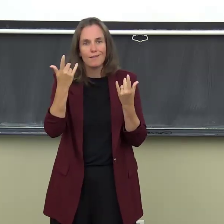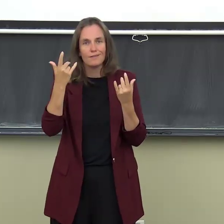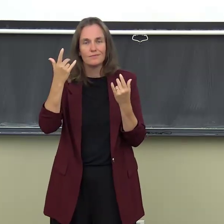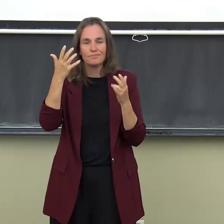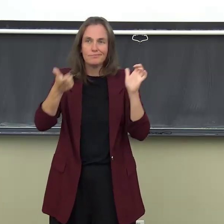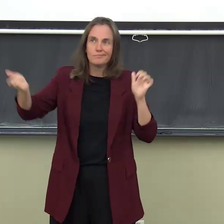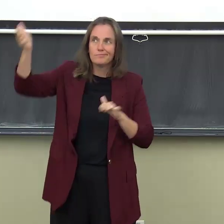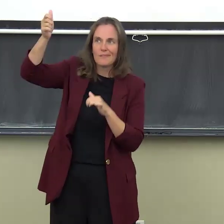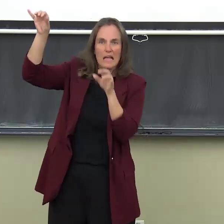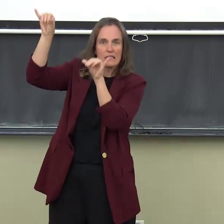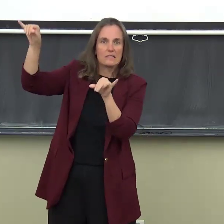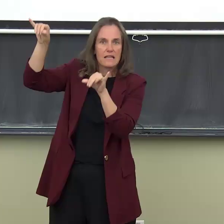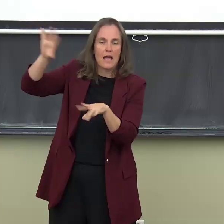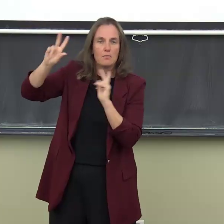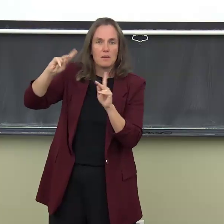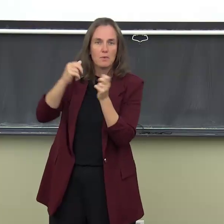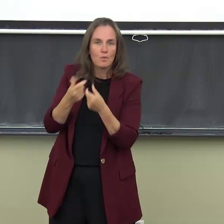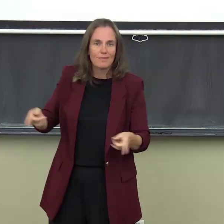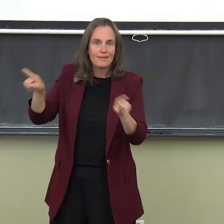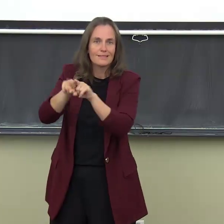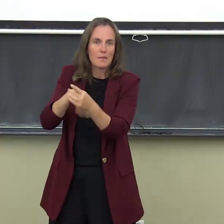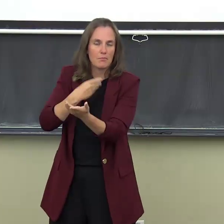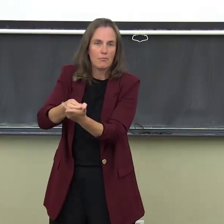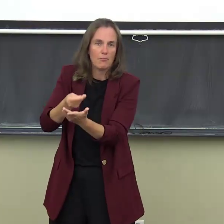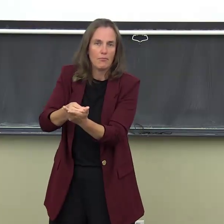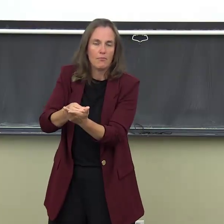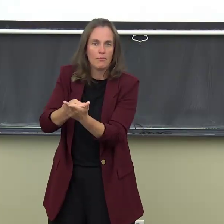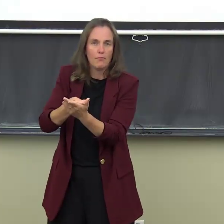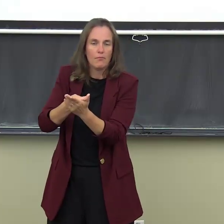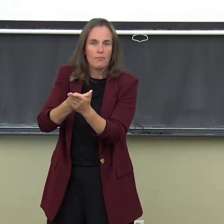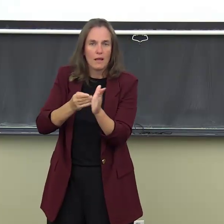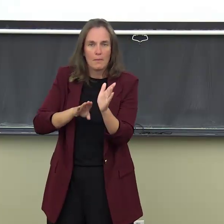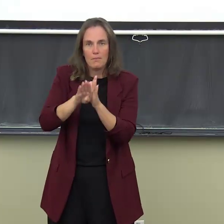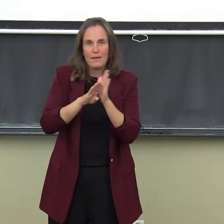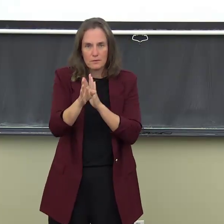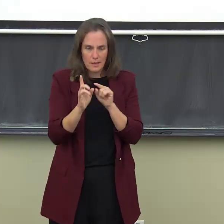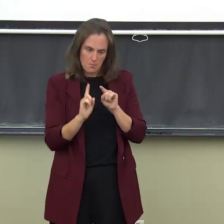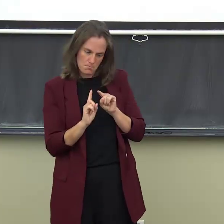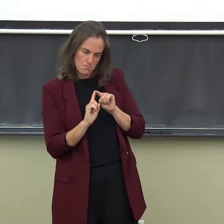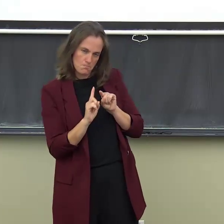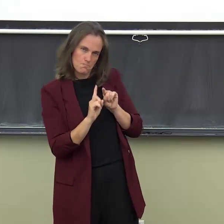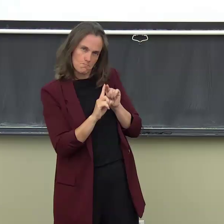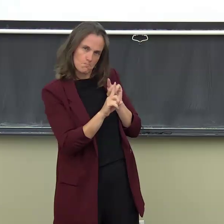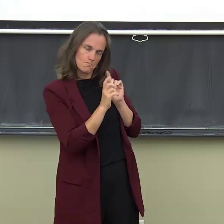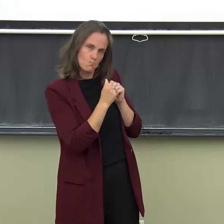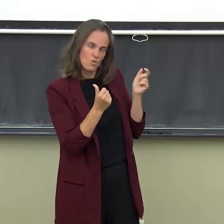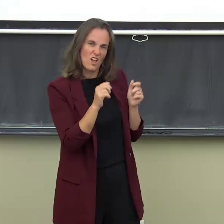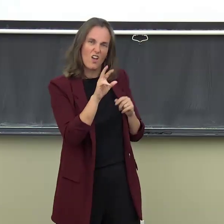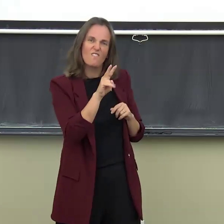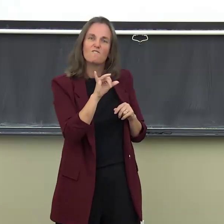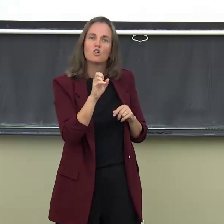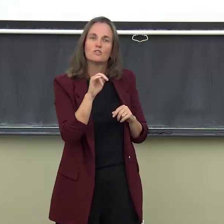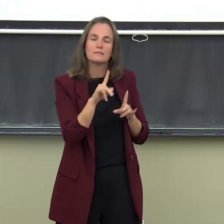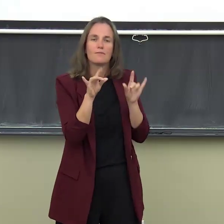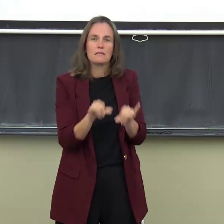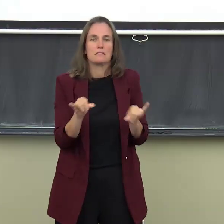people with the same capital building slightly different versions of the same